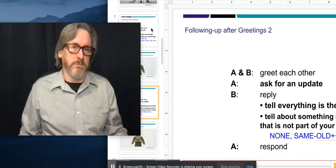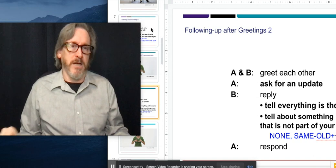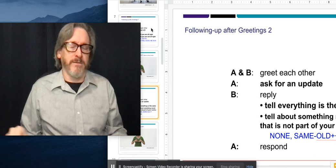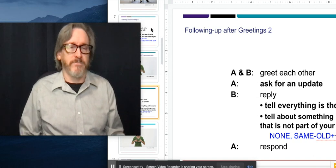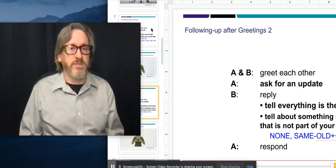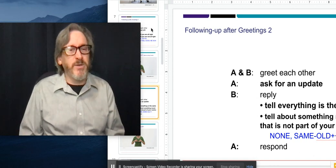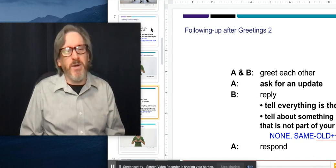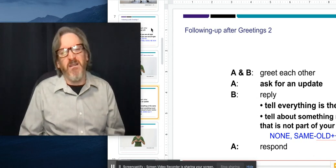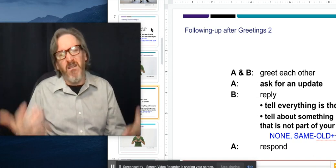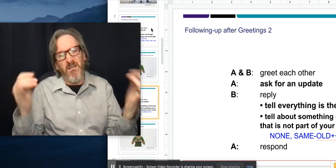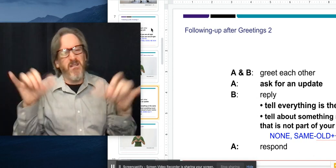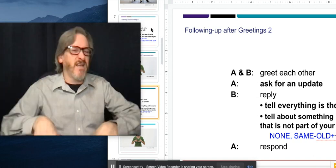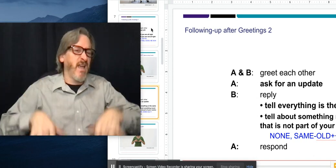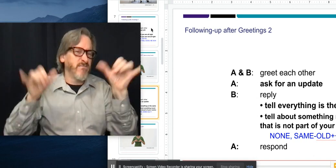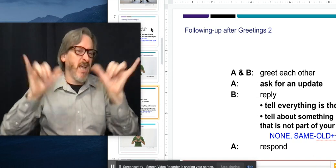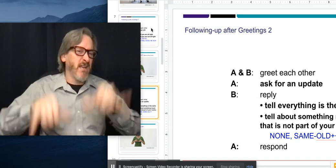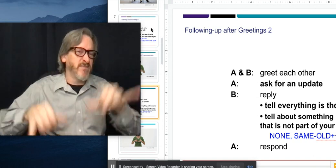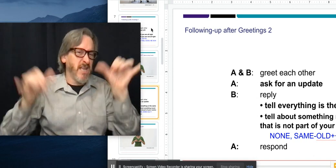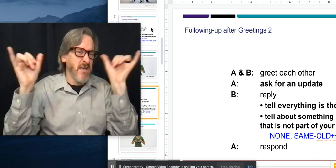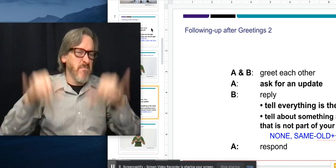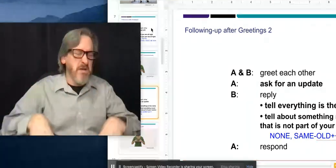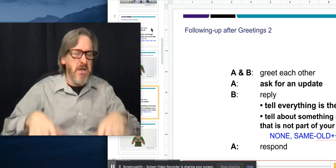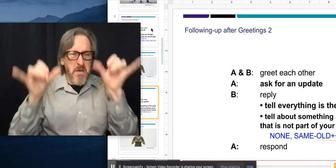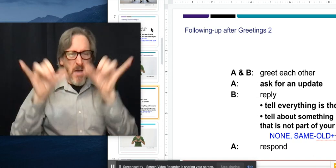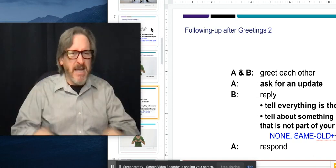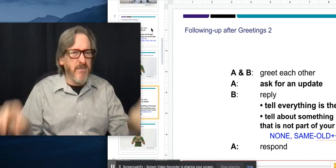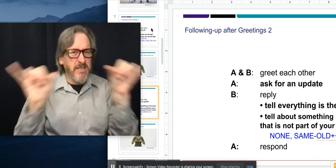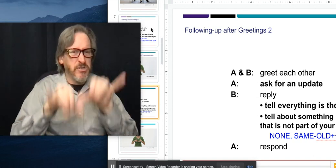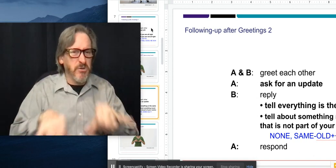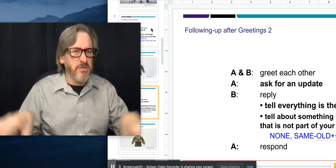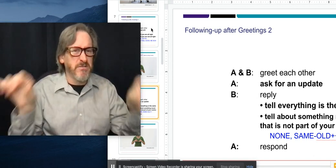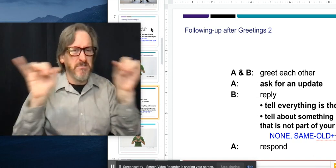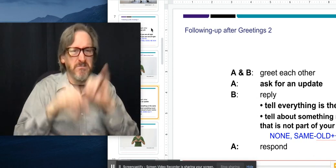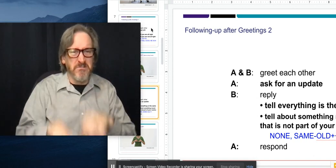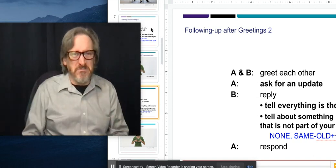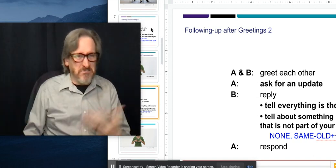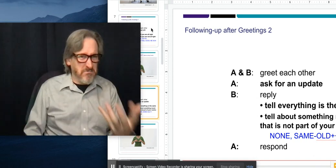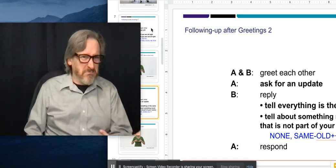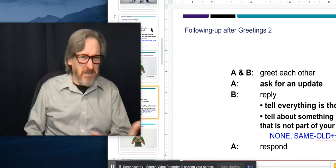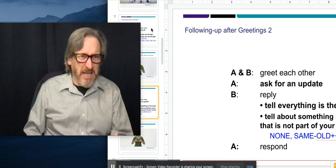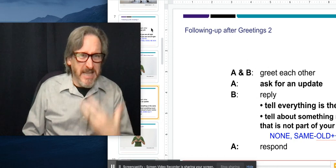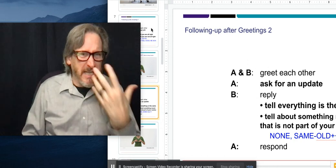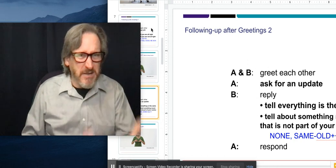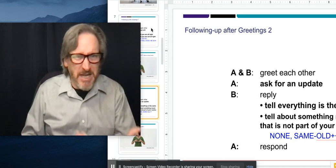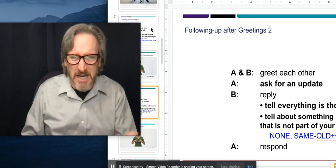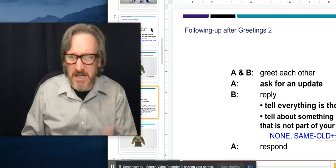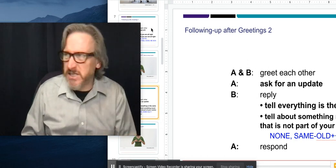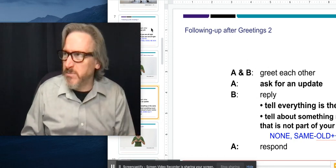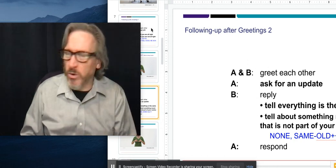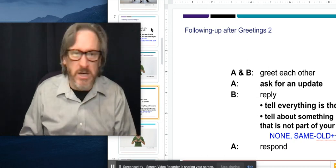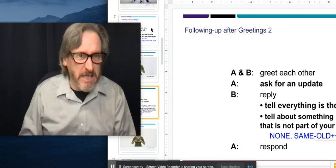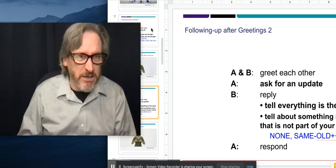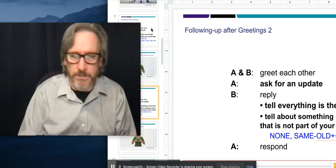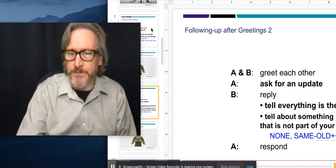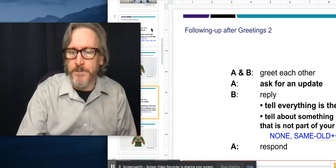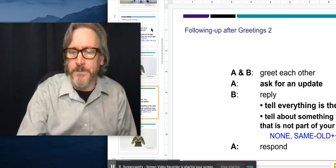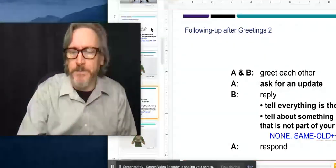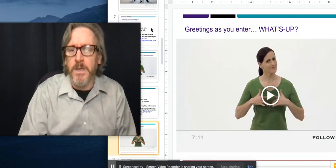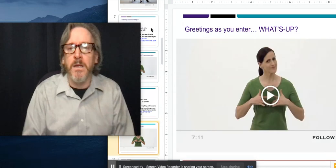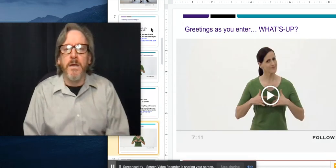same old, right? So either way, same. I kind of like the circles. I think it's more